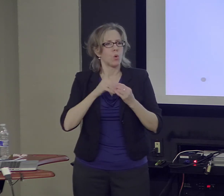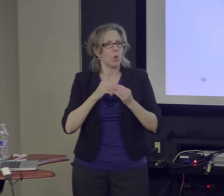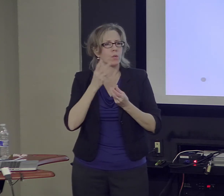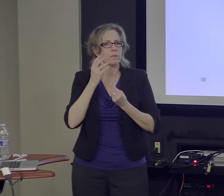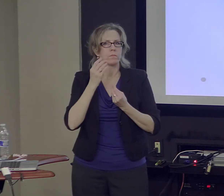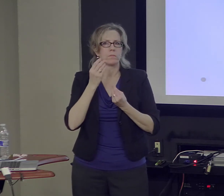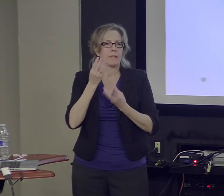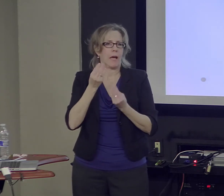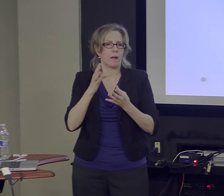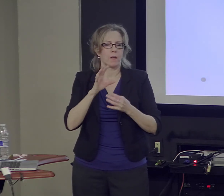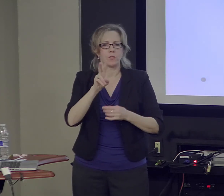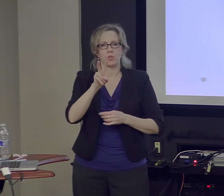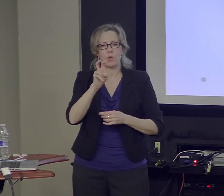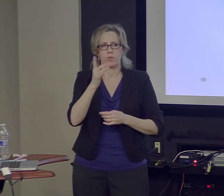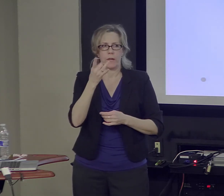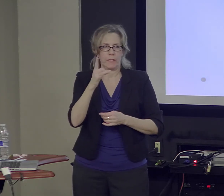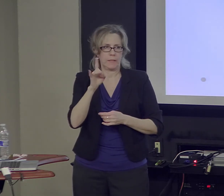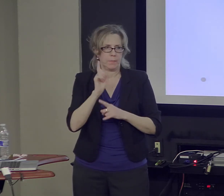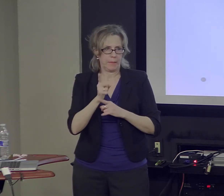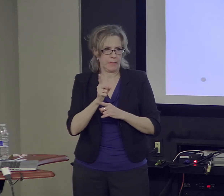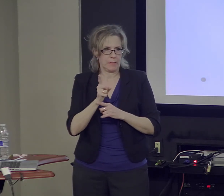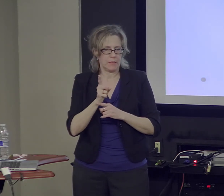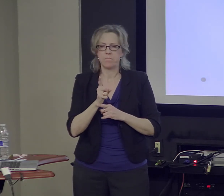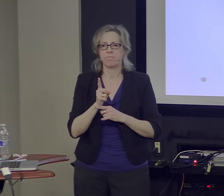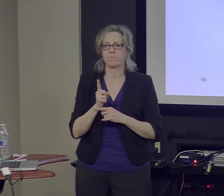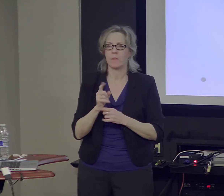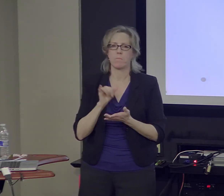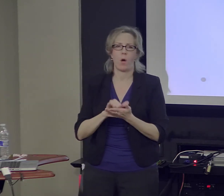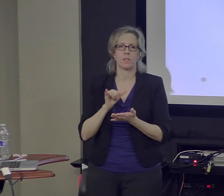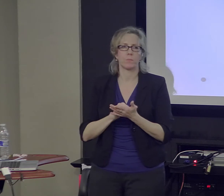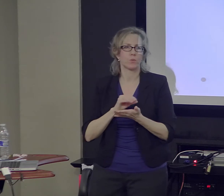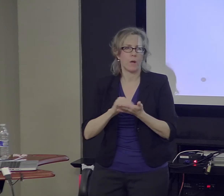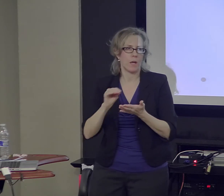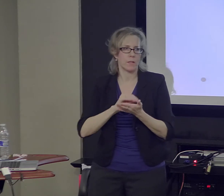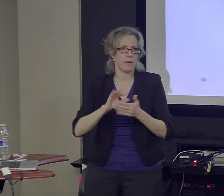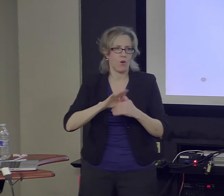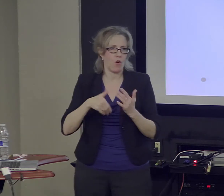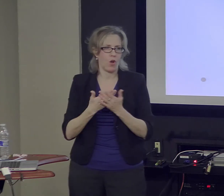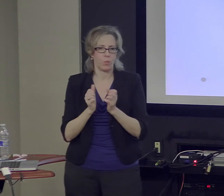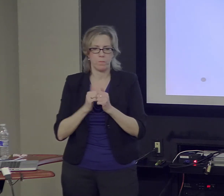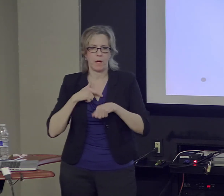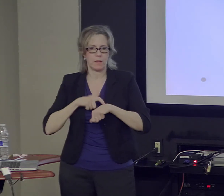incorporated into my analysis. I have 218 minutes of data.